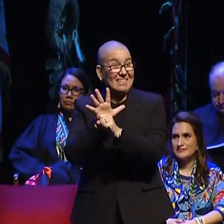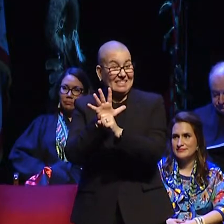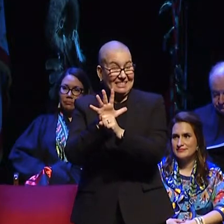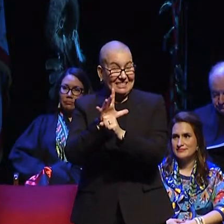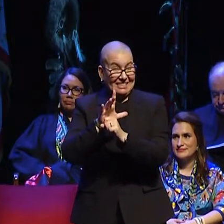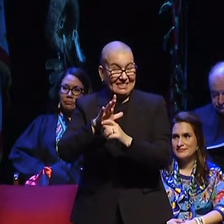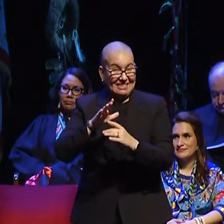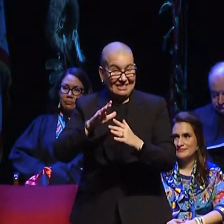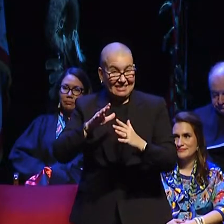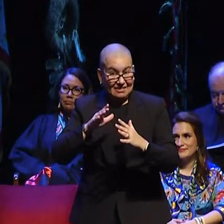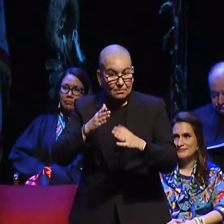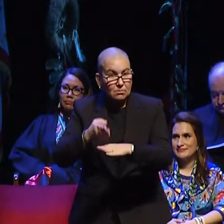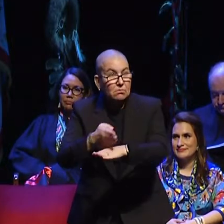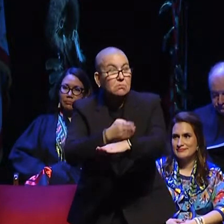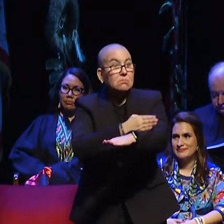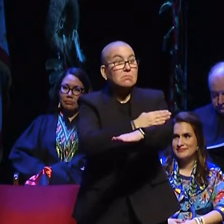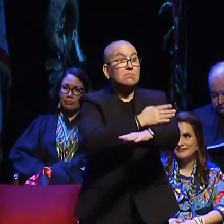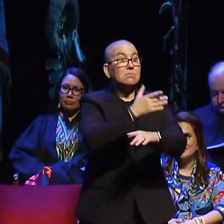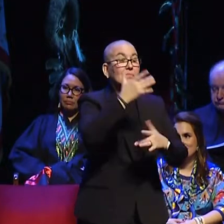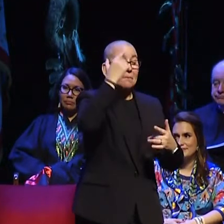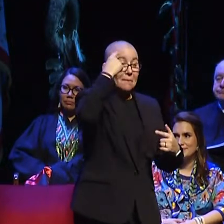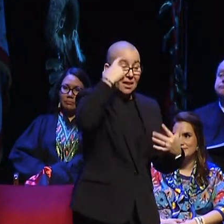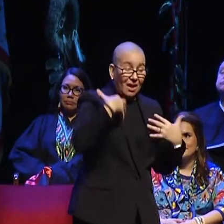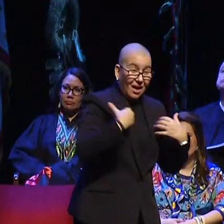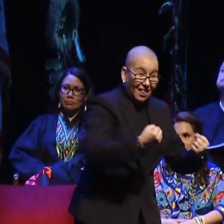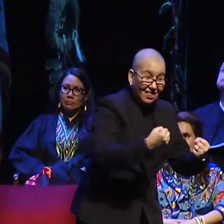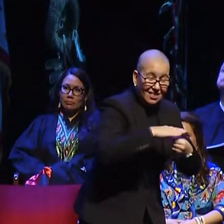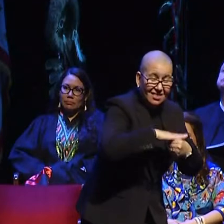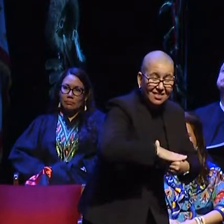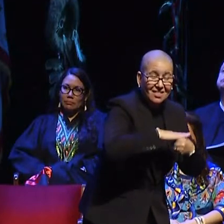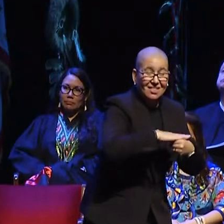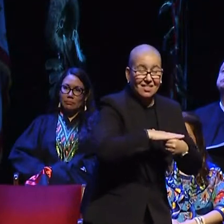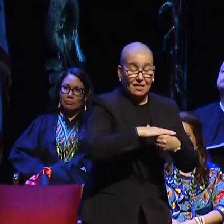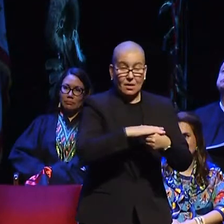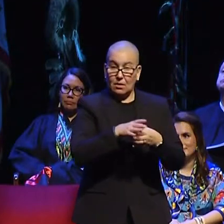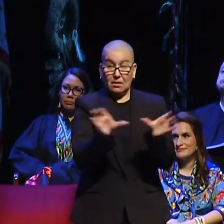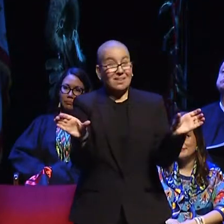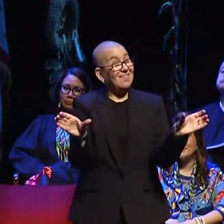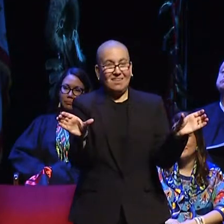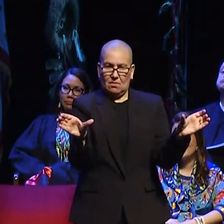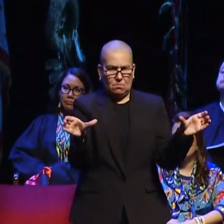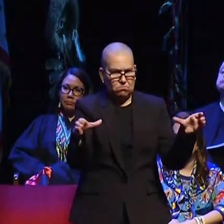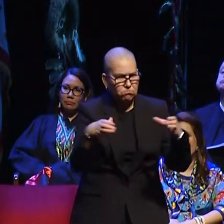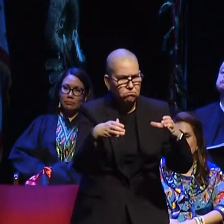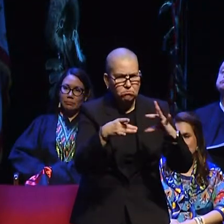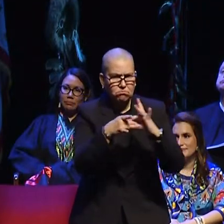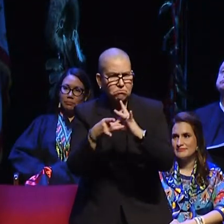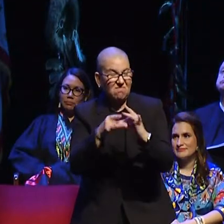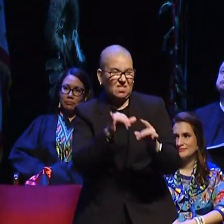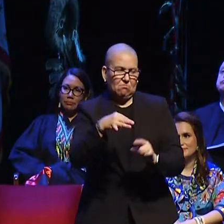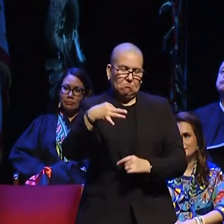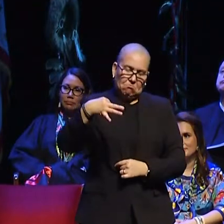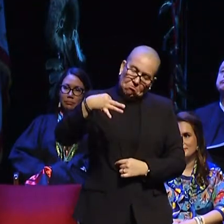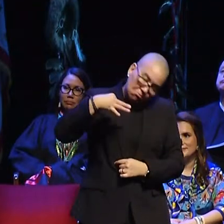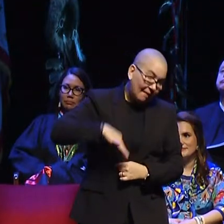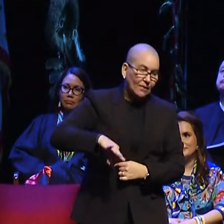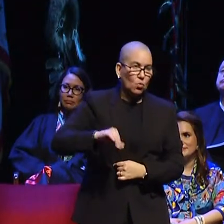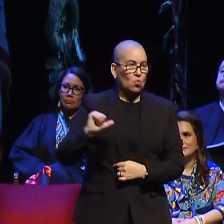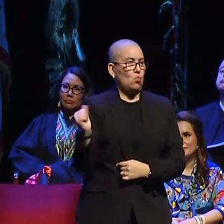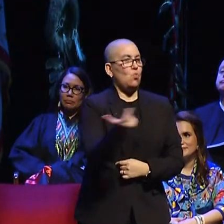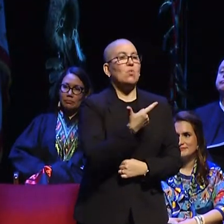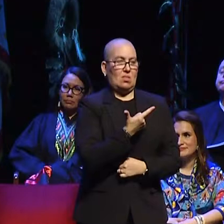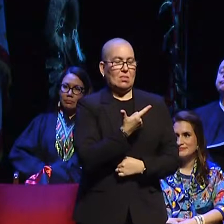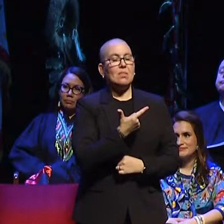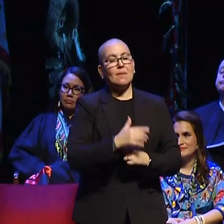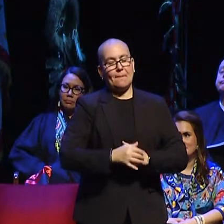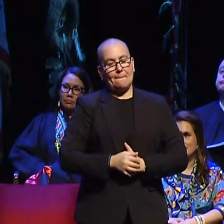care. We bridged the urban-rural divide to rebuild critical infrastructure that benefits all Minnesotans in all corners of the state. We've